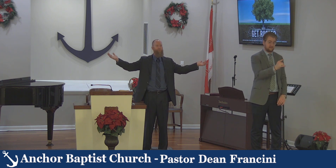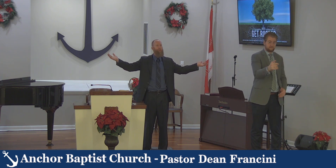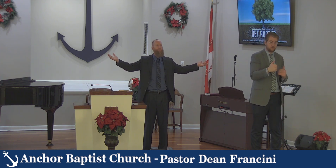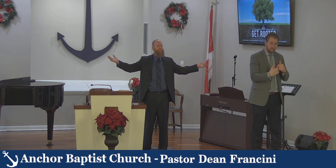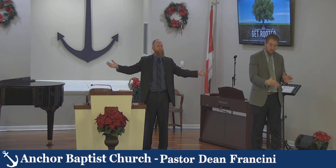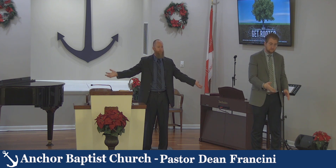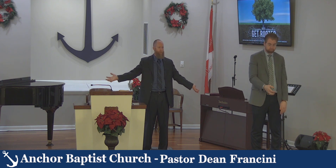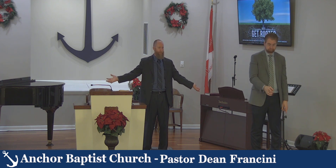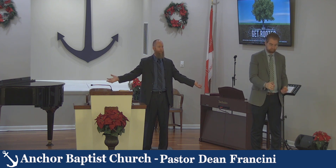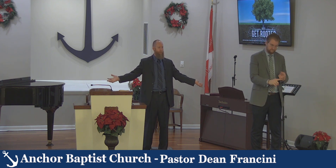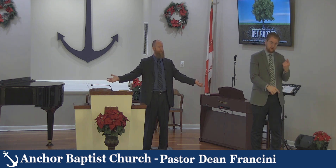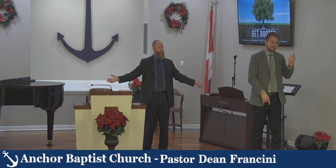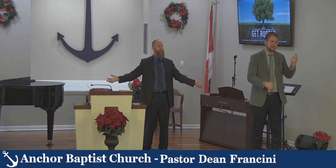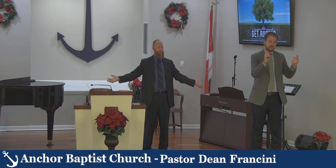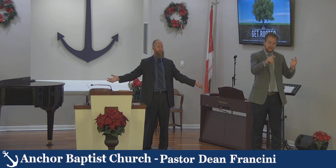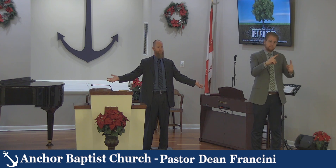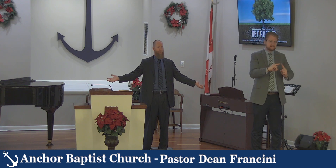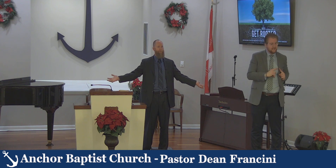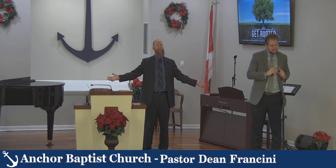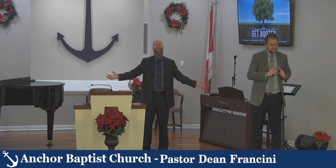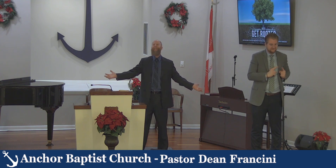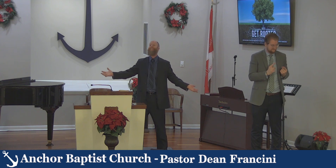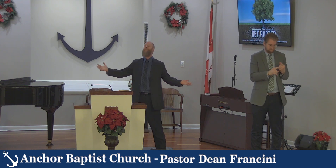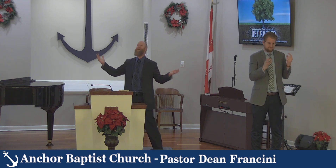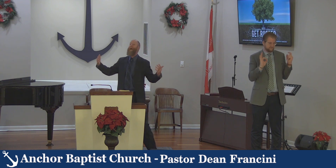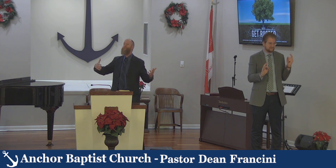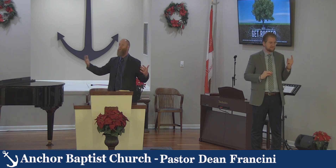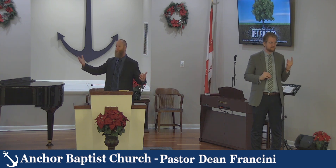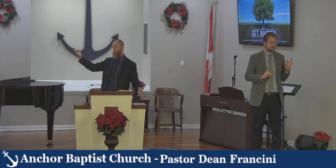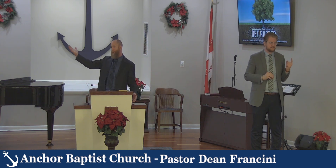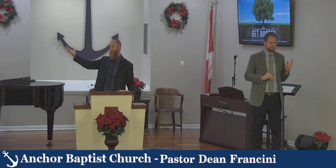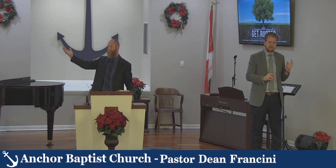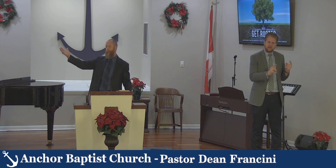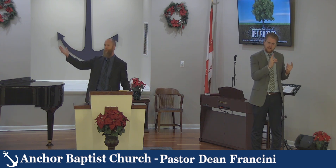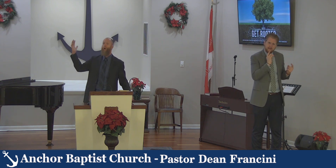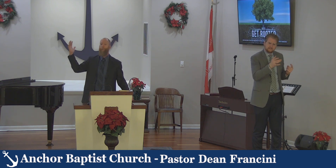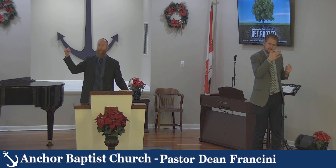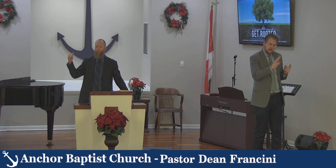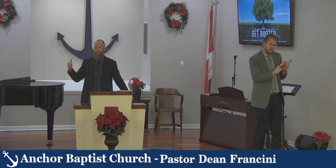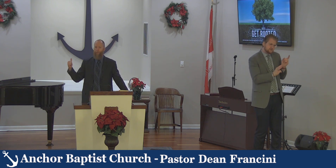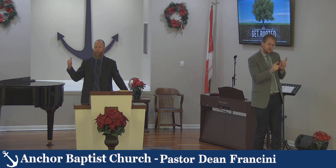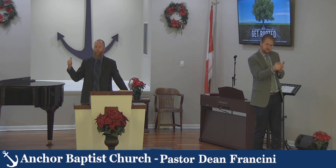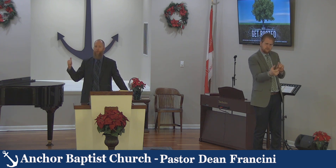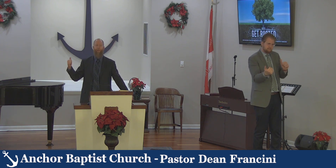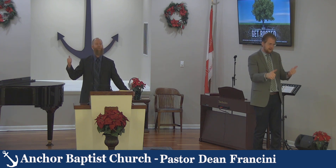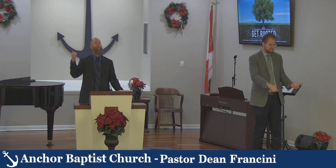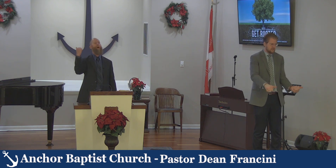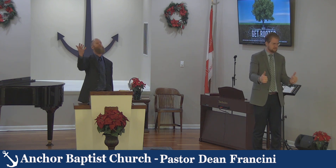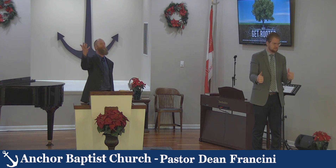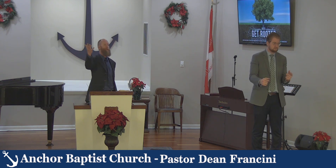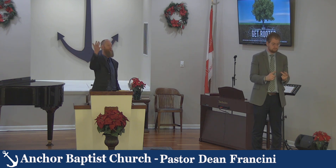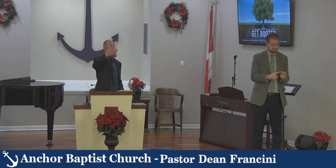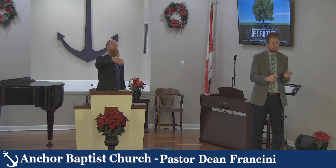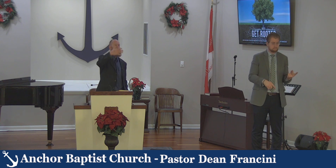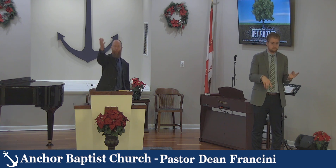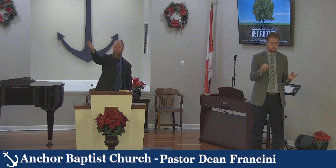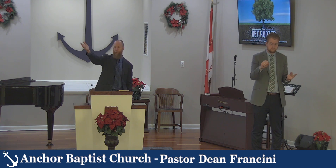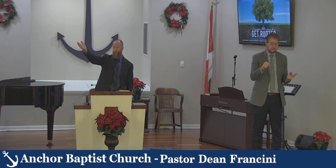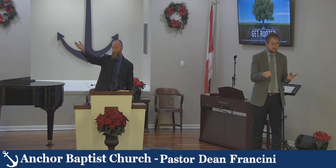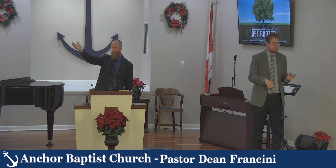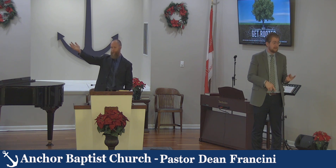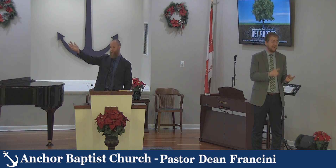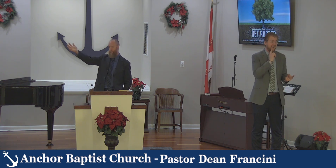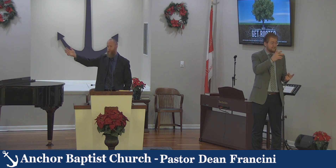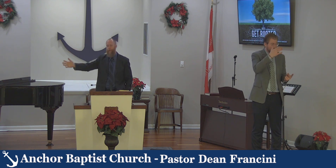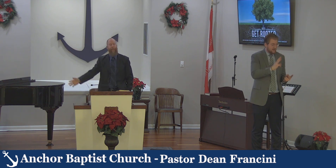the very first thing that you understand the will of God is for you, right? Is it God's will that you be baptized, water baptized? Is it God's will that you become a member of a